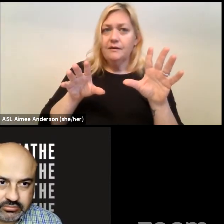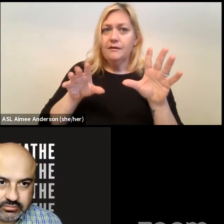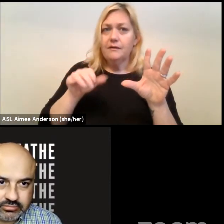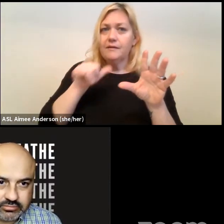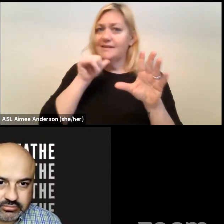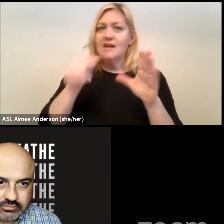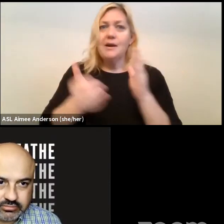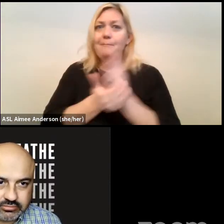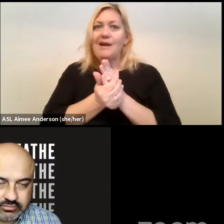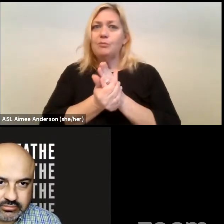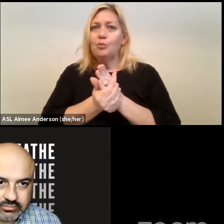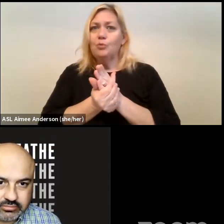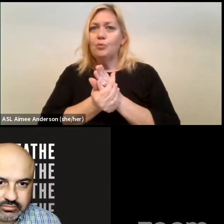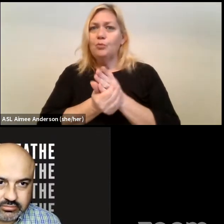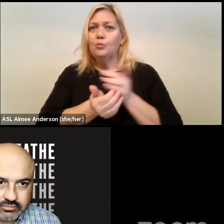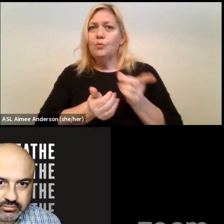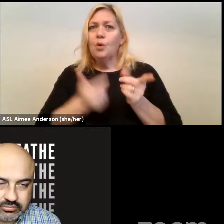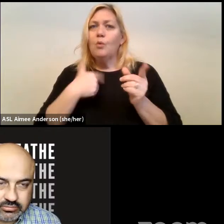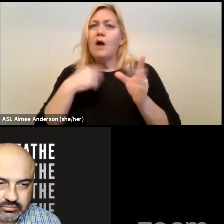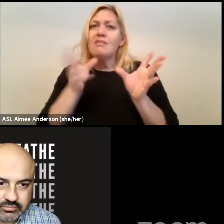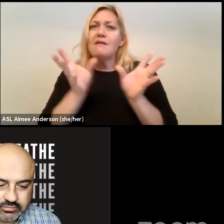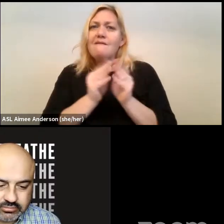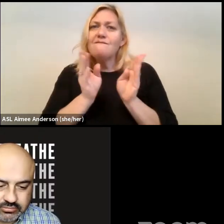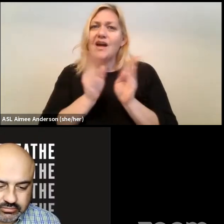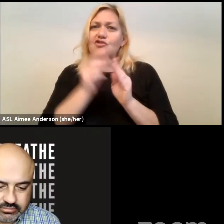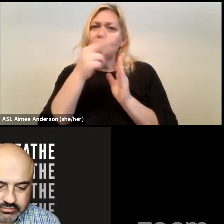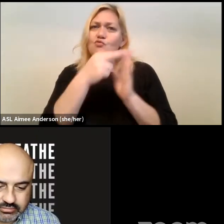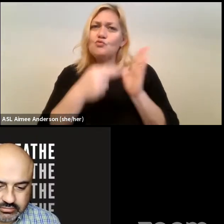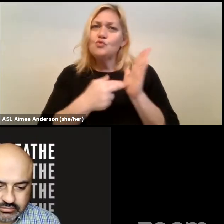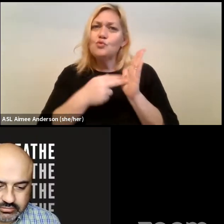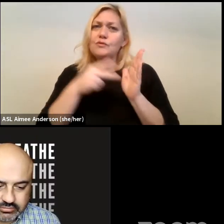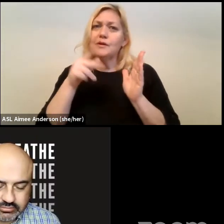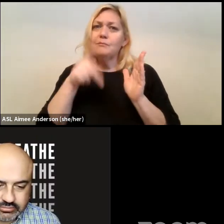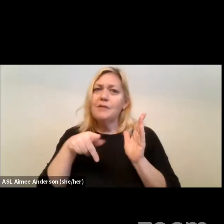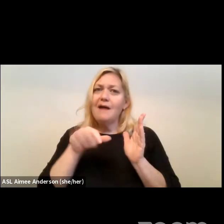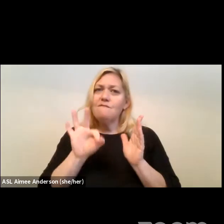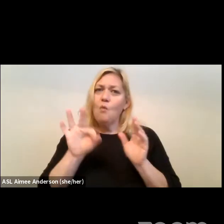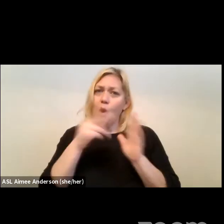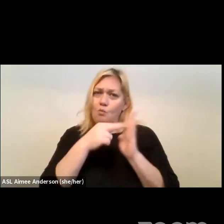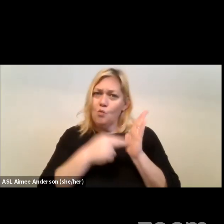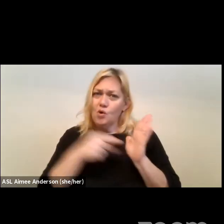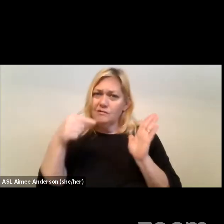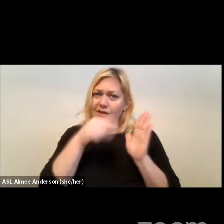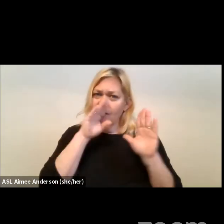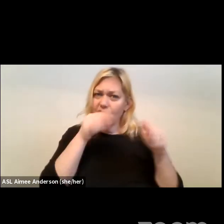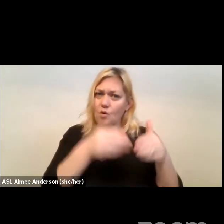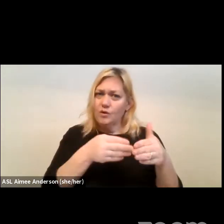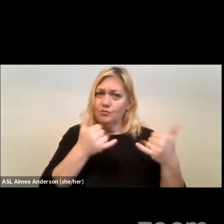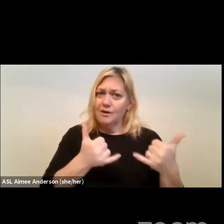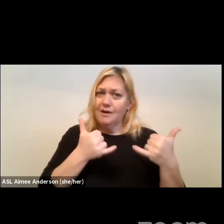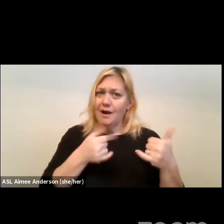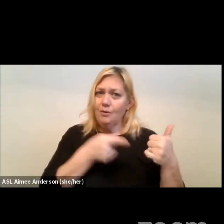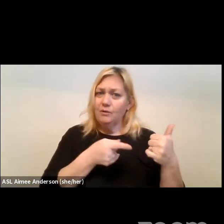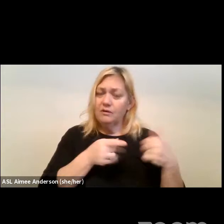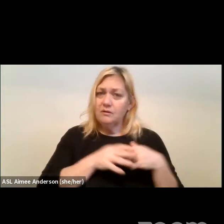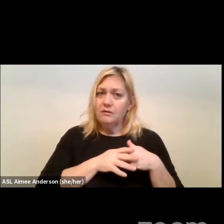amendable. We're on the convention rules and the platform rules. That's all we're on right now.